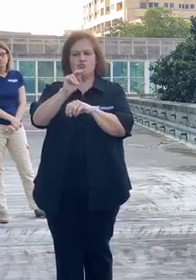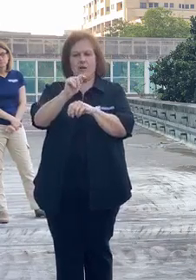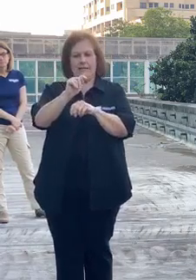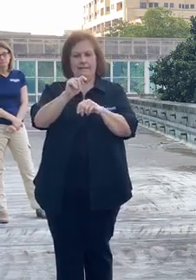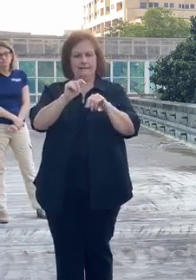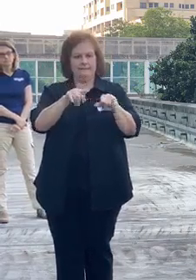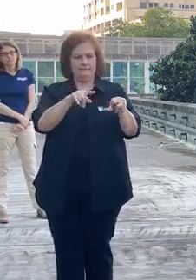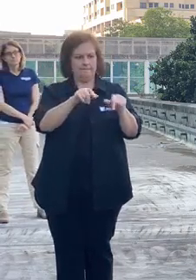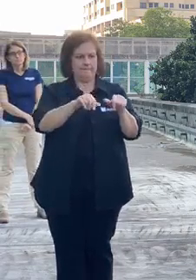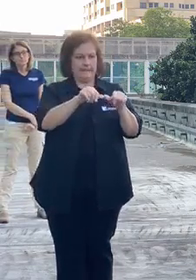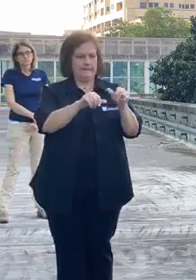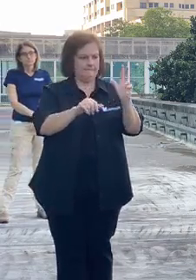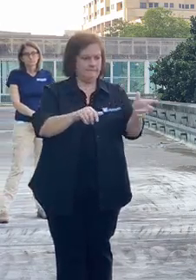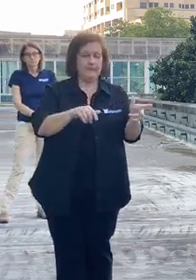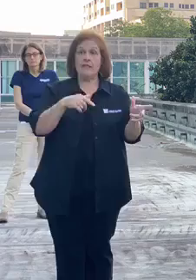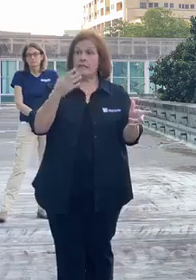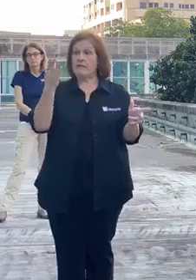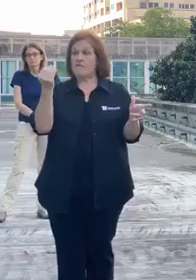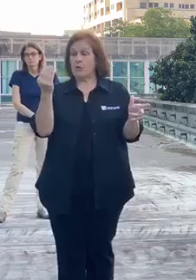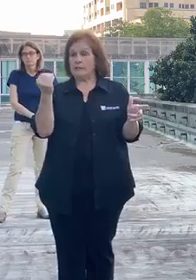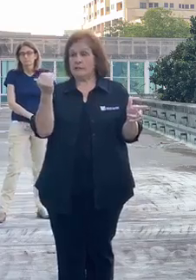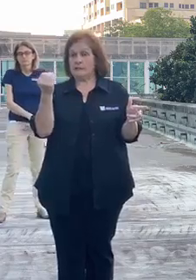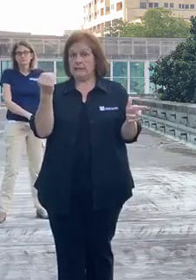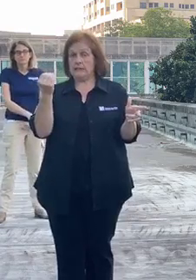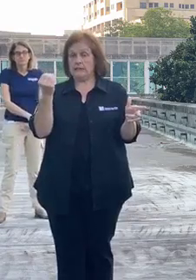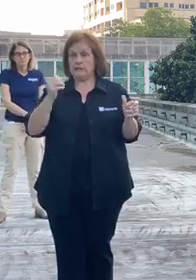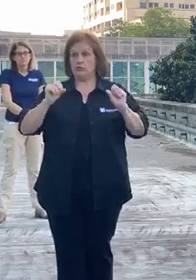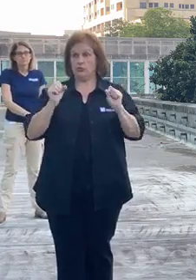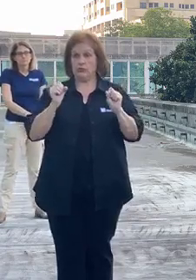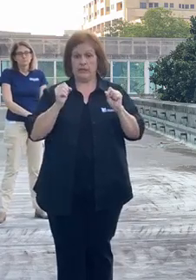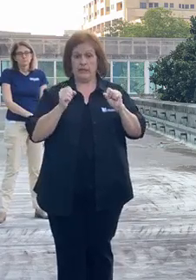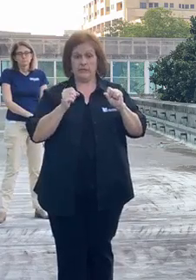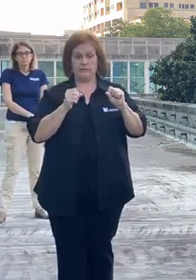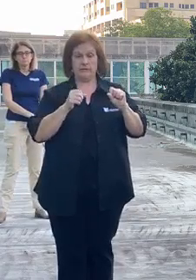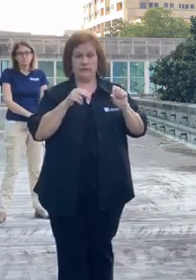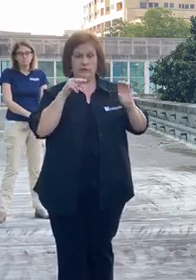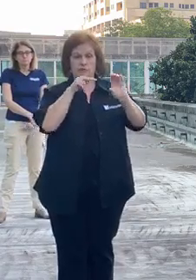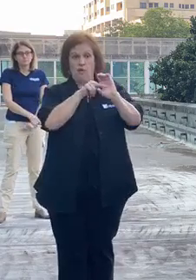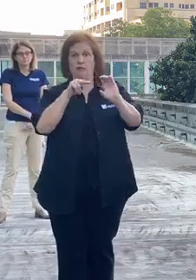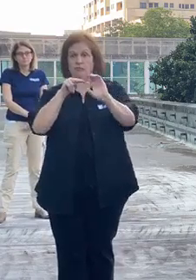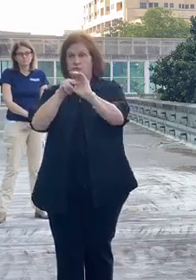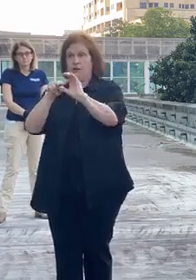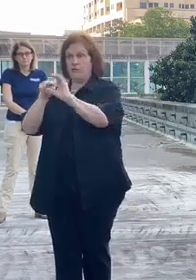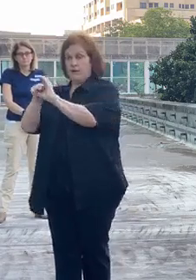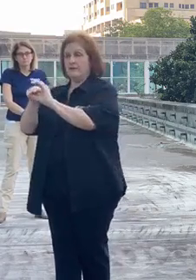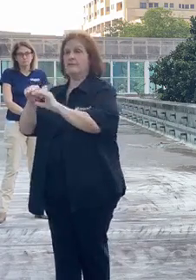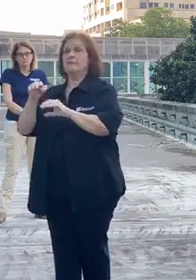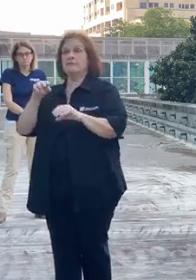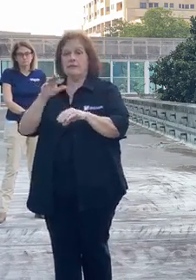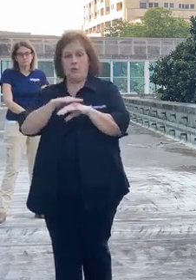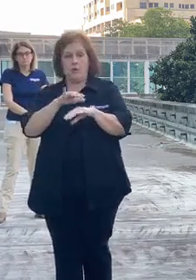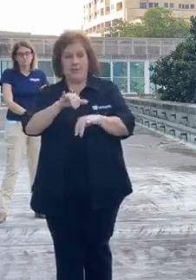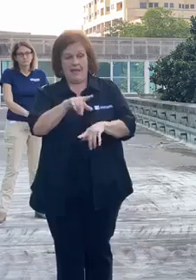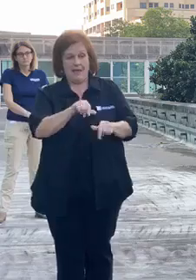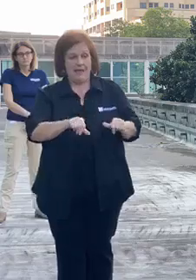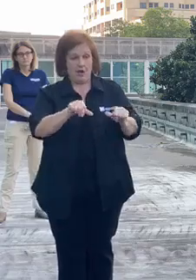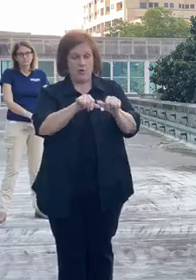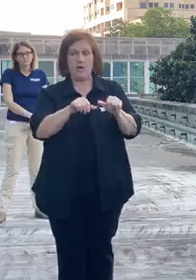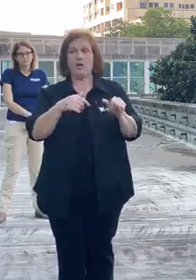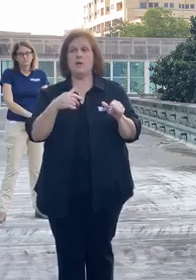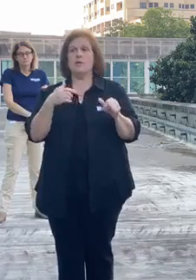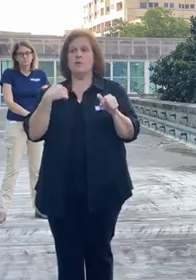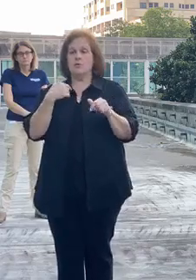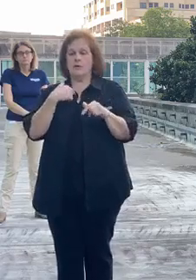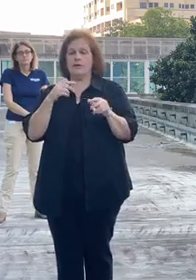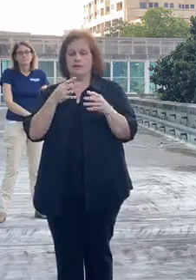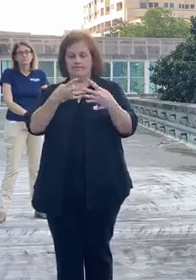of this. So that's a total of 14 refrigerated trailers that are on that site. We have